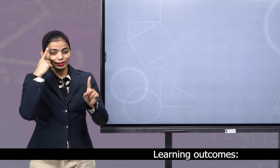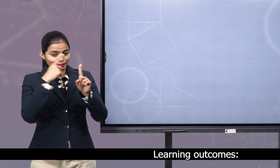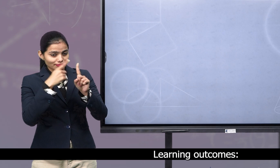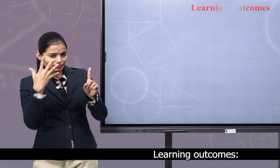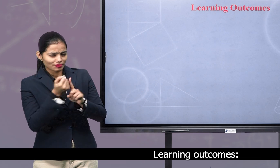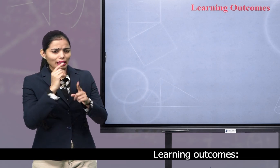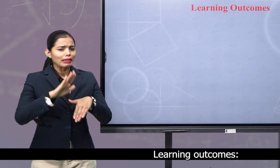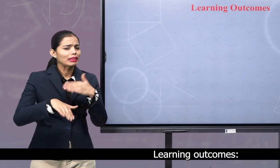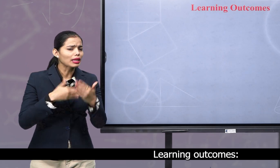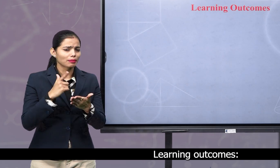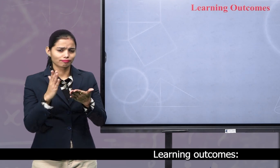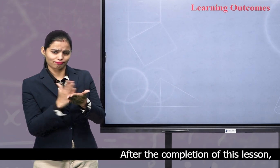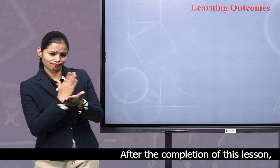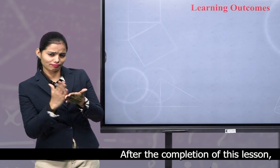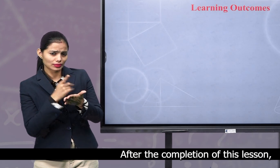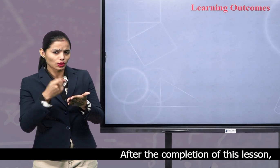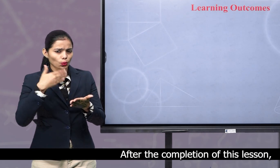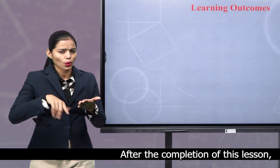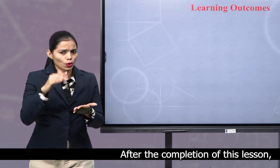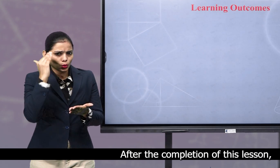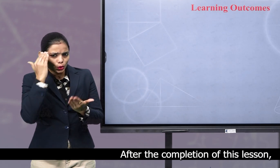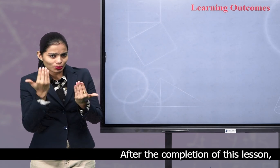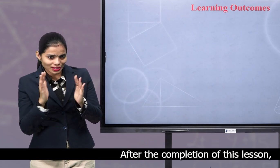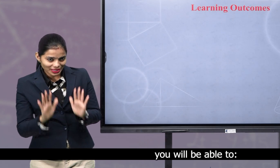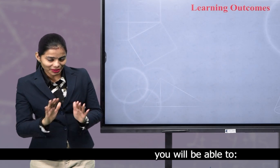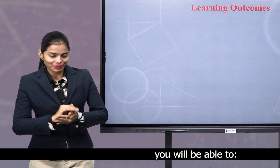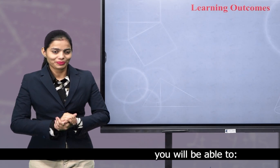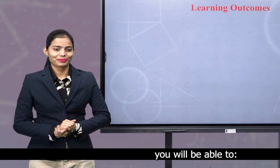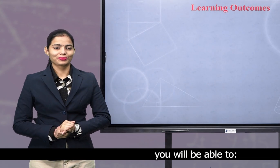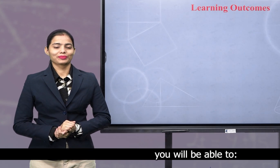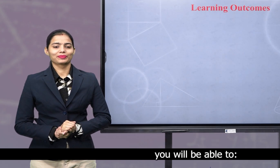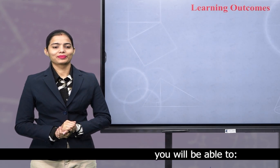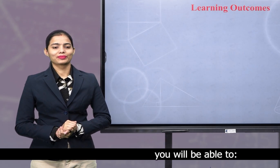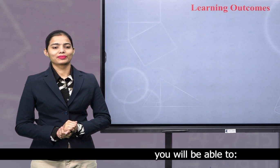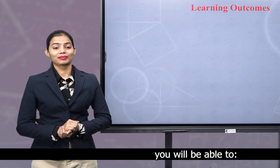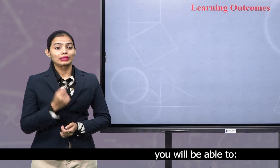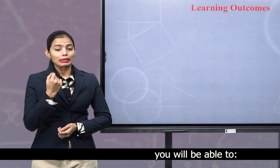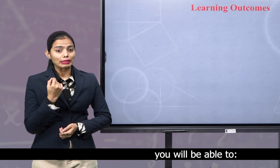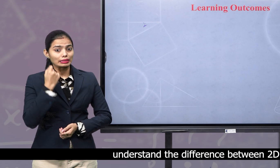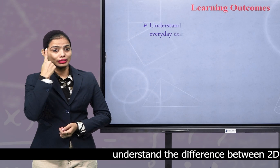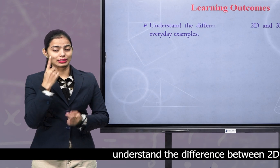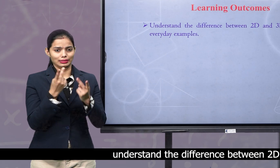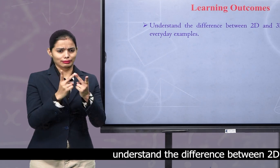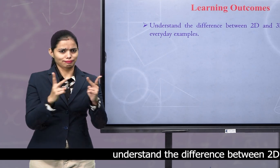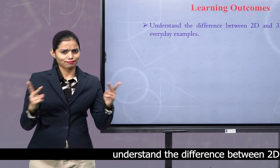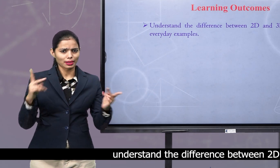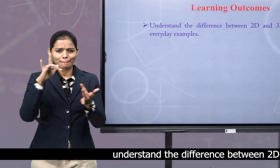Learning outcomes. After the completion of this lesson, you will be able to understand the difference